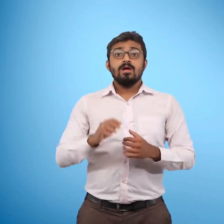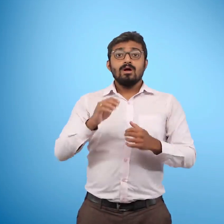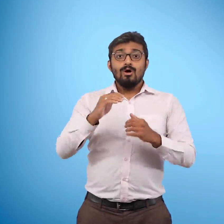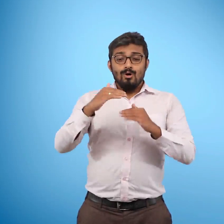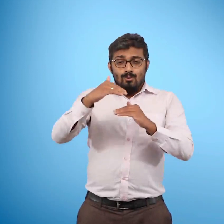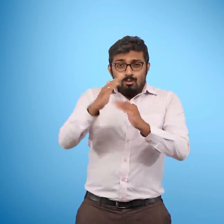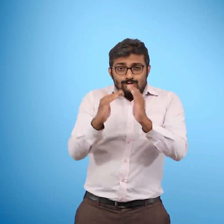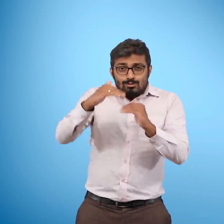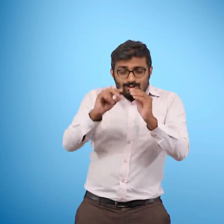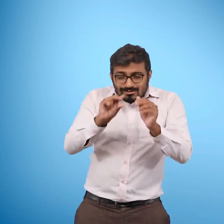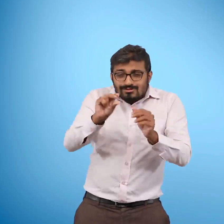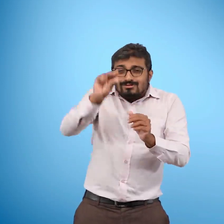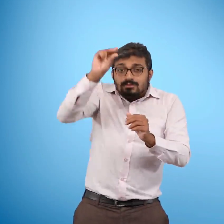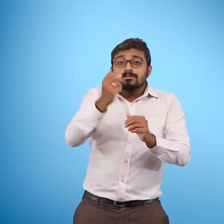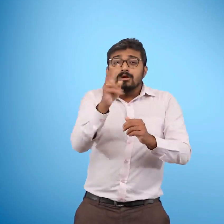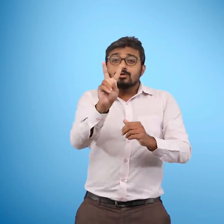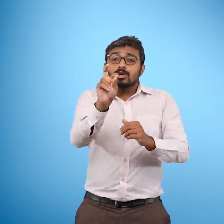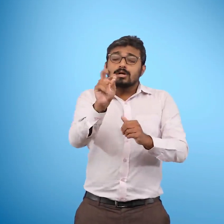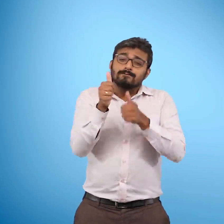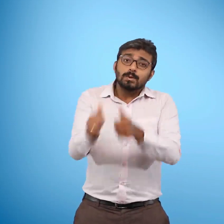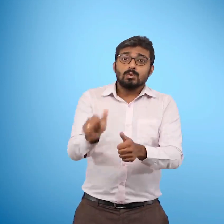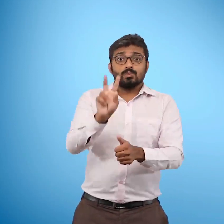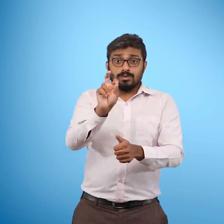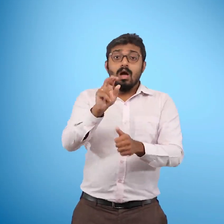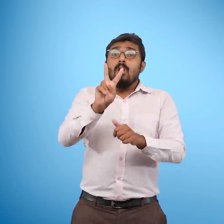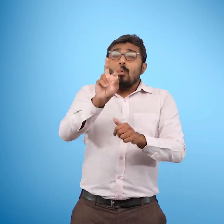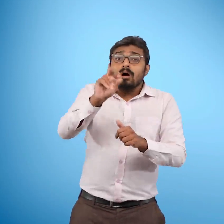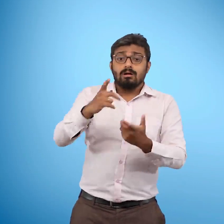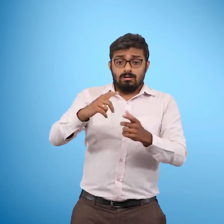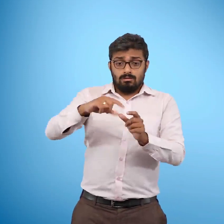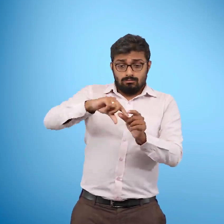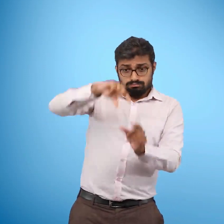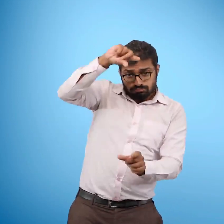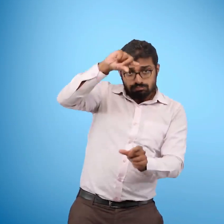In how many ways can you color a rectangle of 20 boxes?